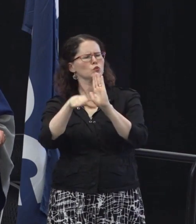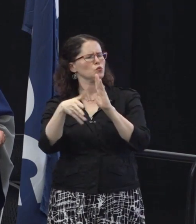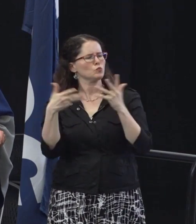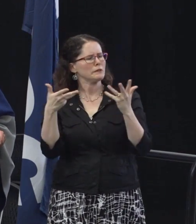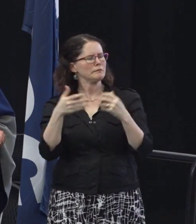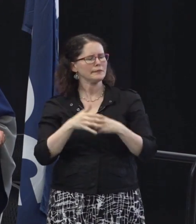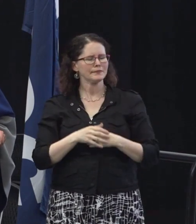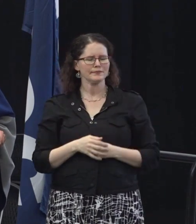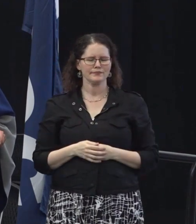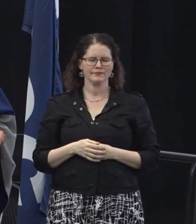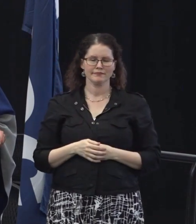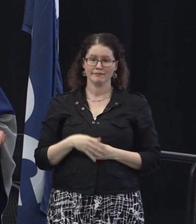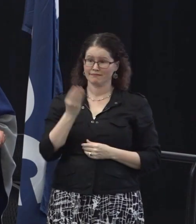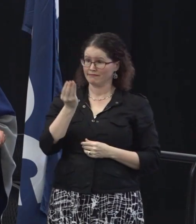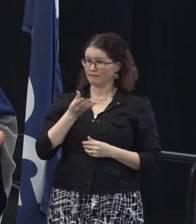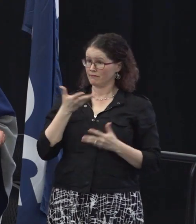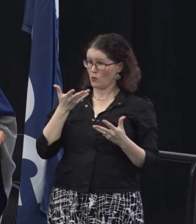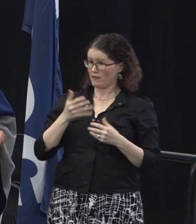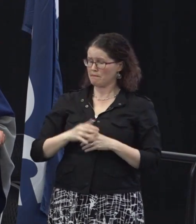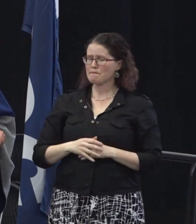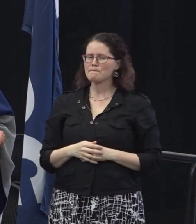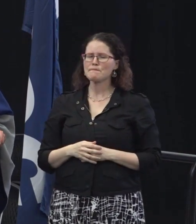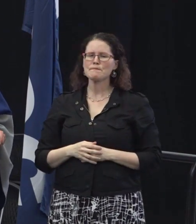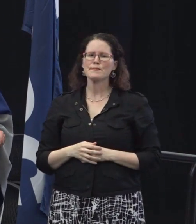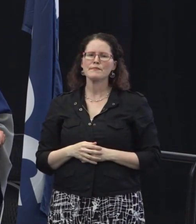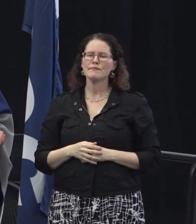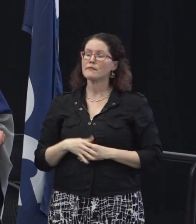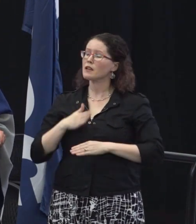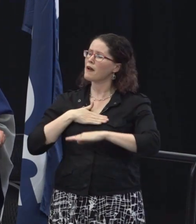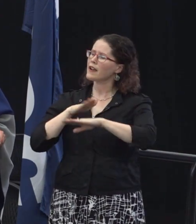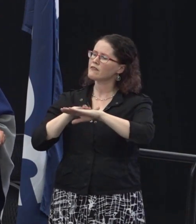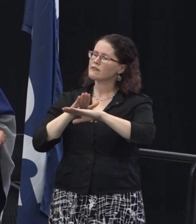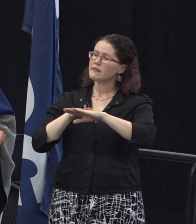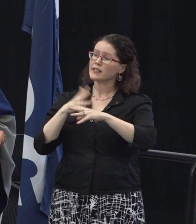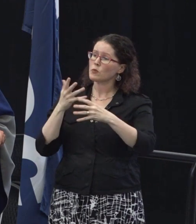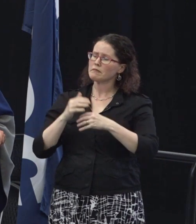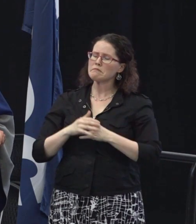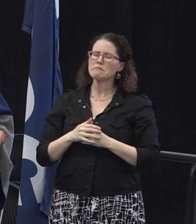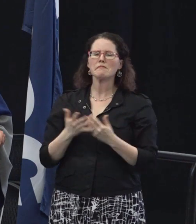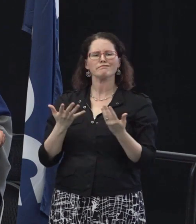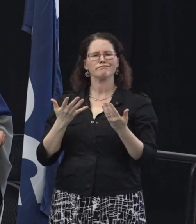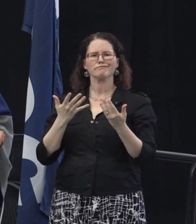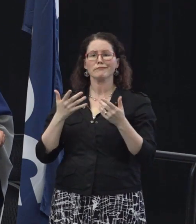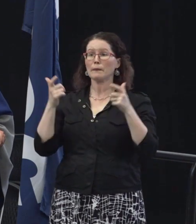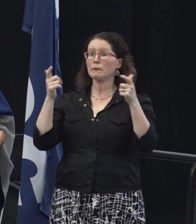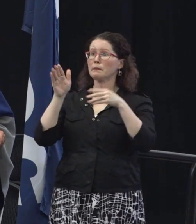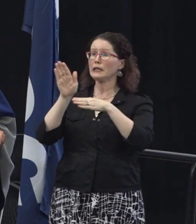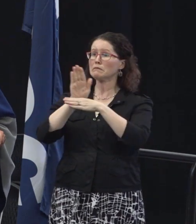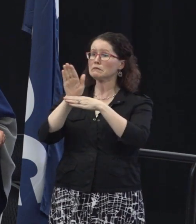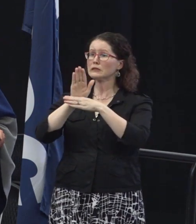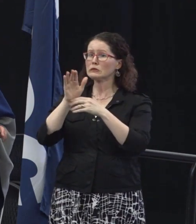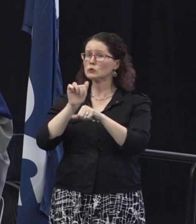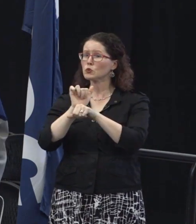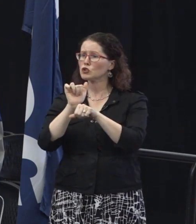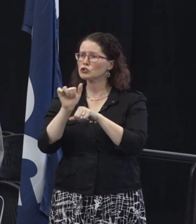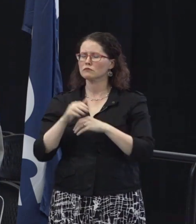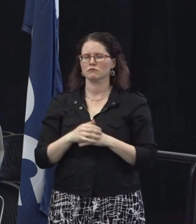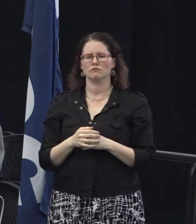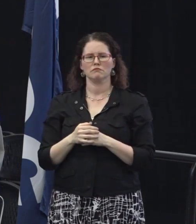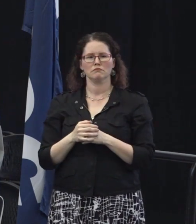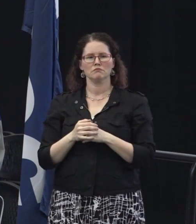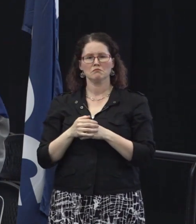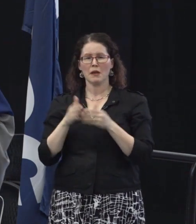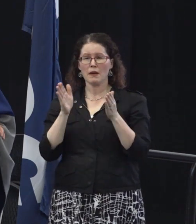he said, and I quote, "My advice would be, whether you're working for a large business, running a small